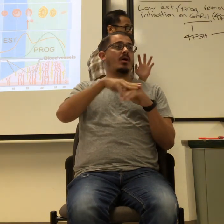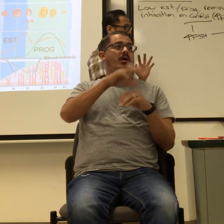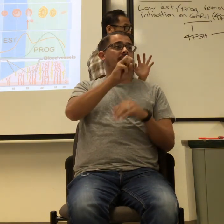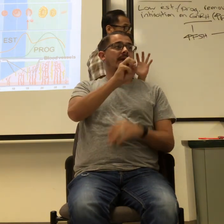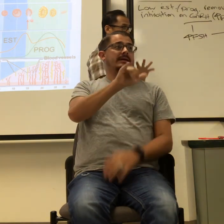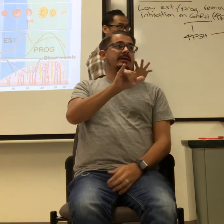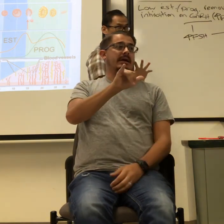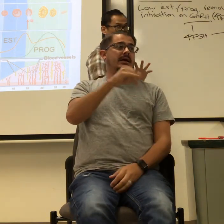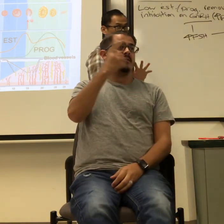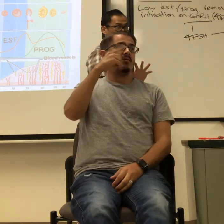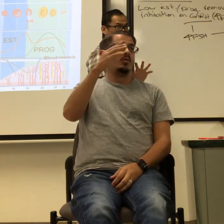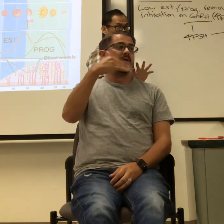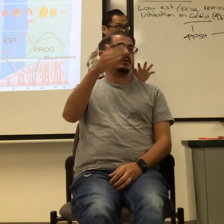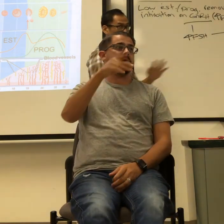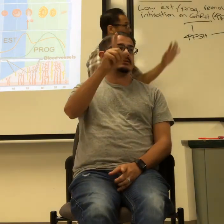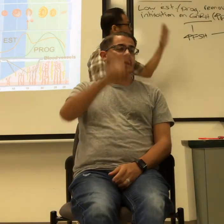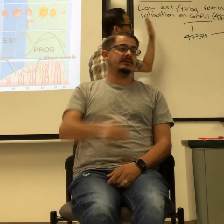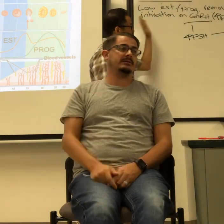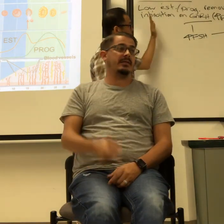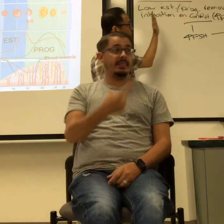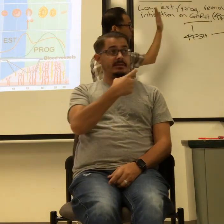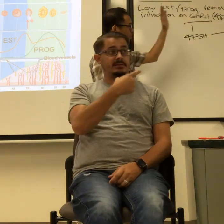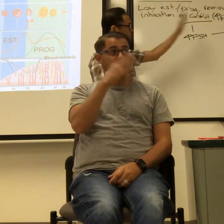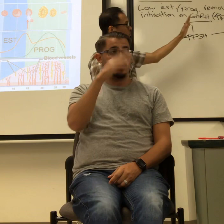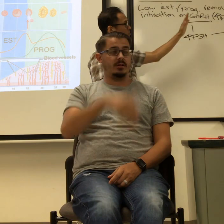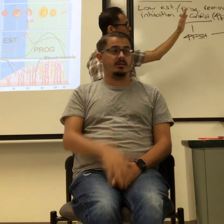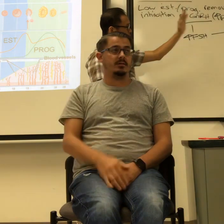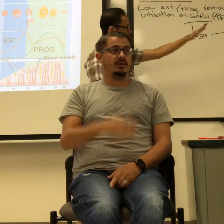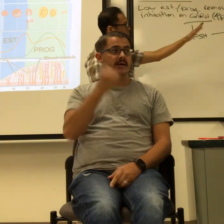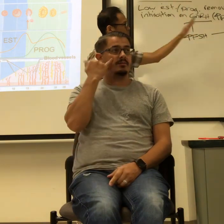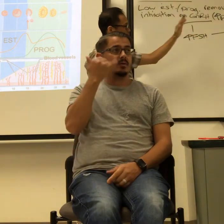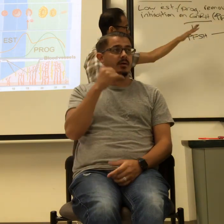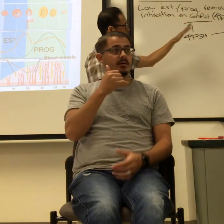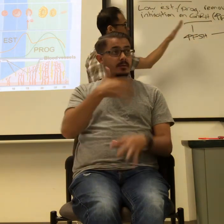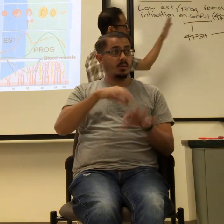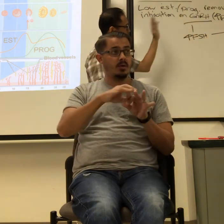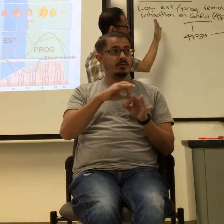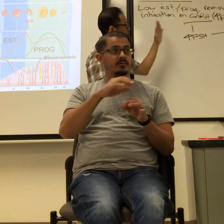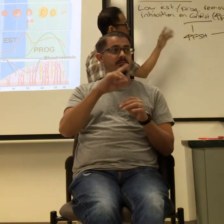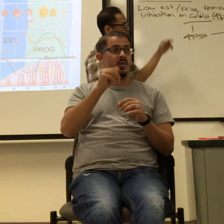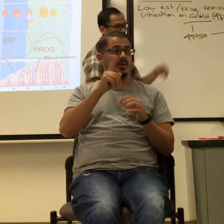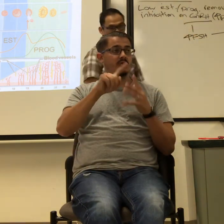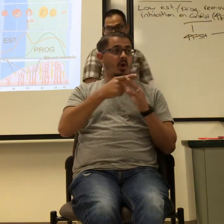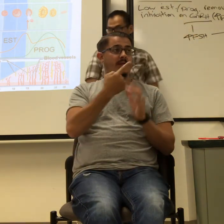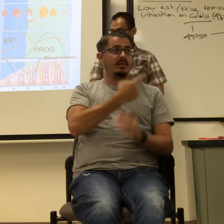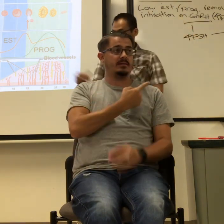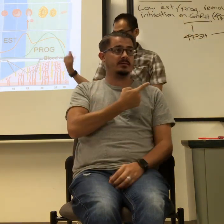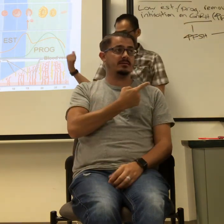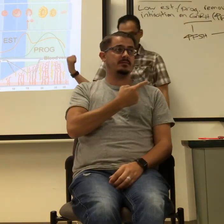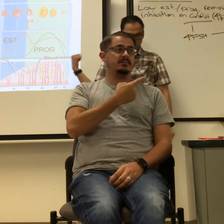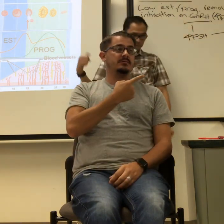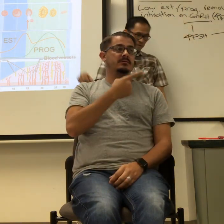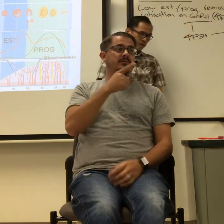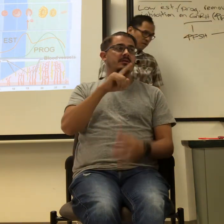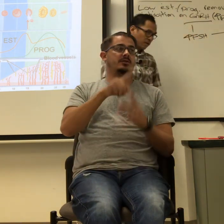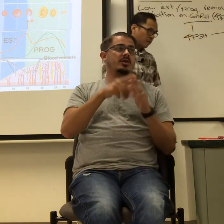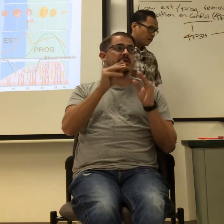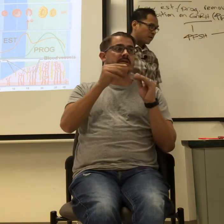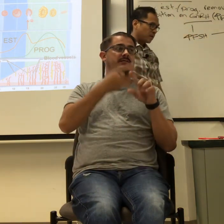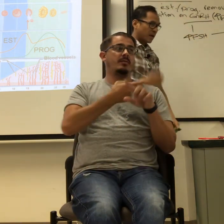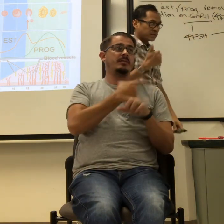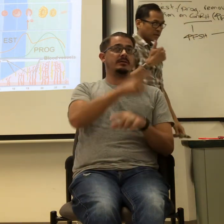essay for the next test. So if you want to make a note to yourself, wherever you started this, when I started teaching from this